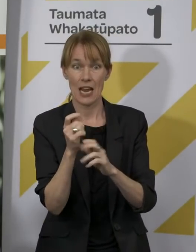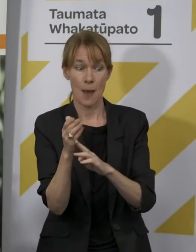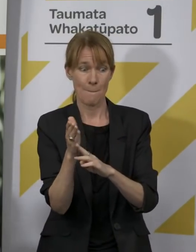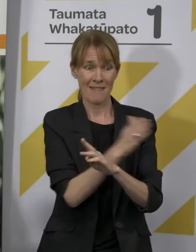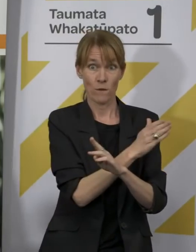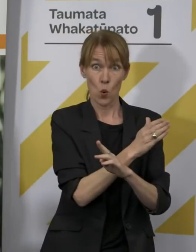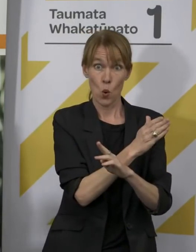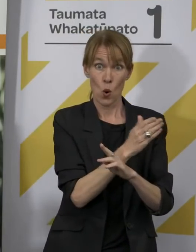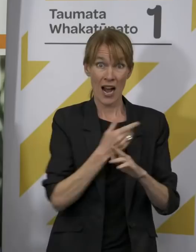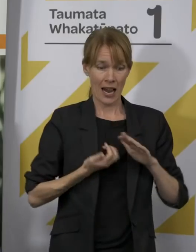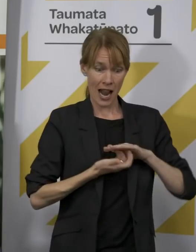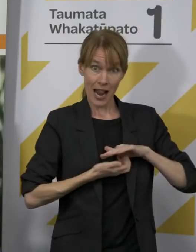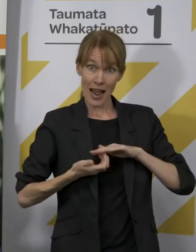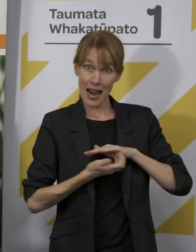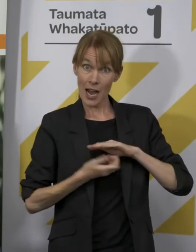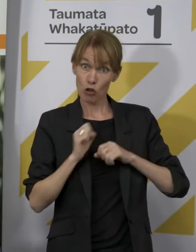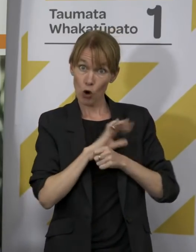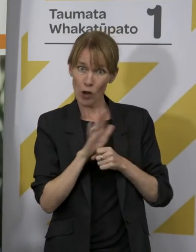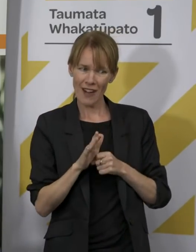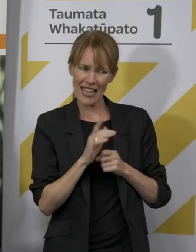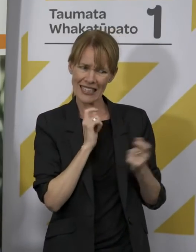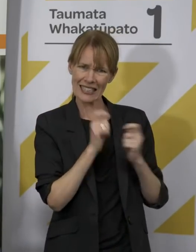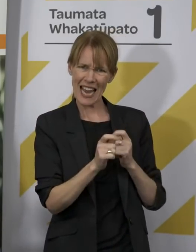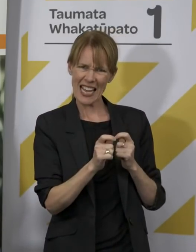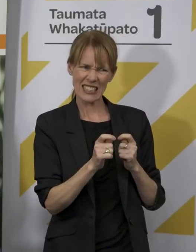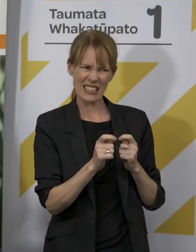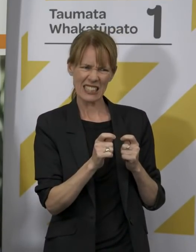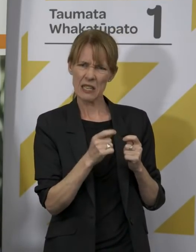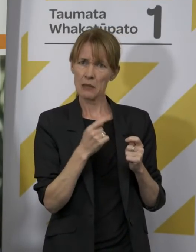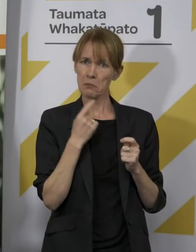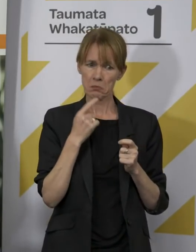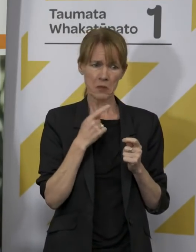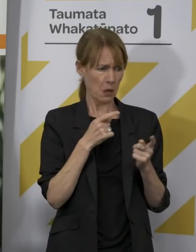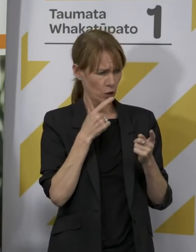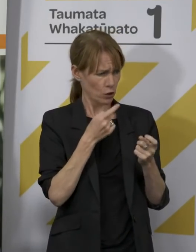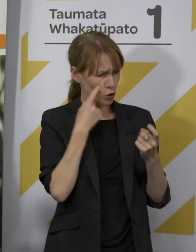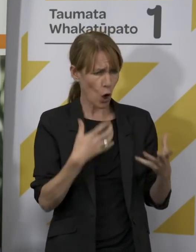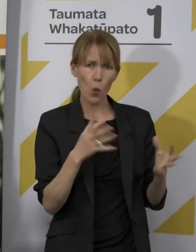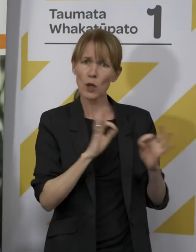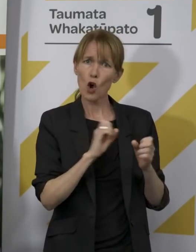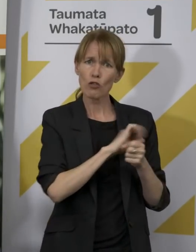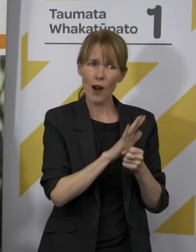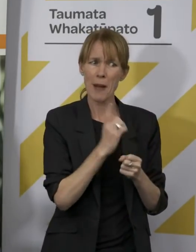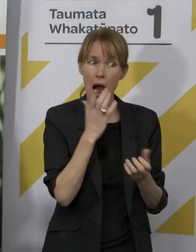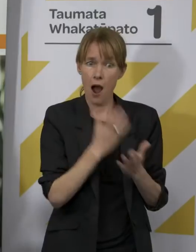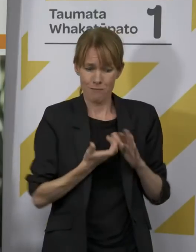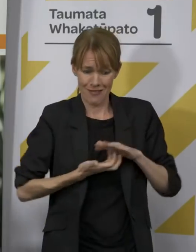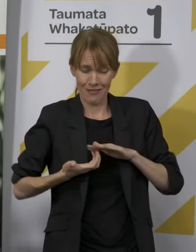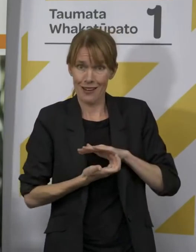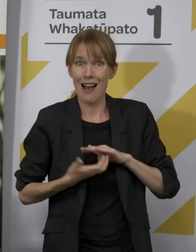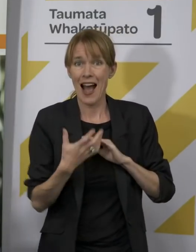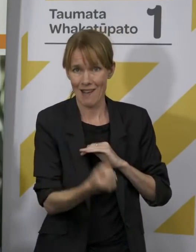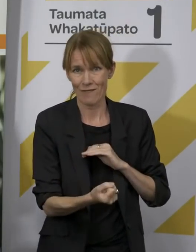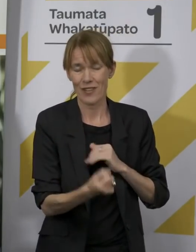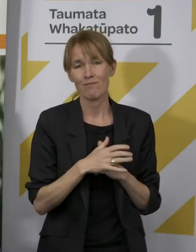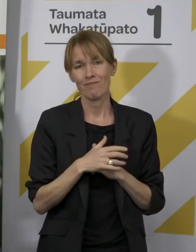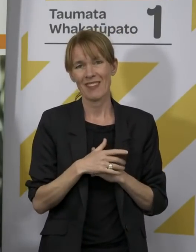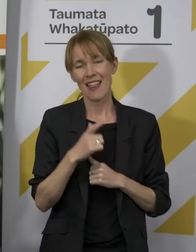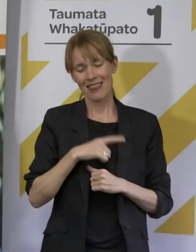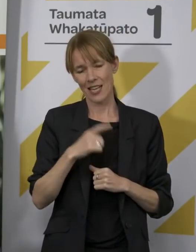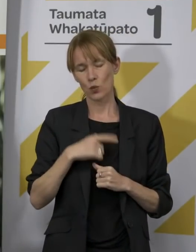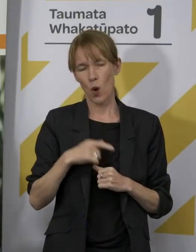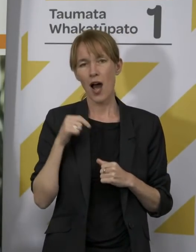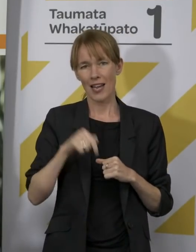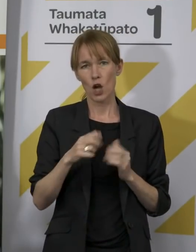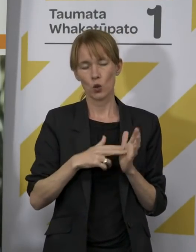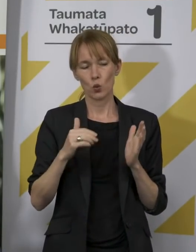virus but not test positive. So that's the reason for the testing around day 3 instead of at the border. And likewise, the testing at